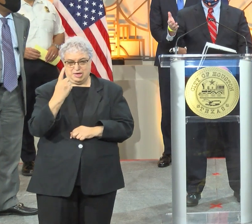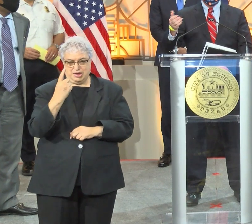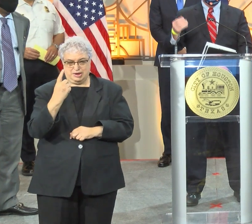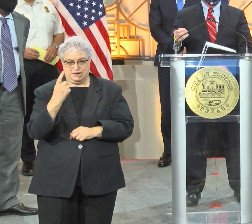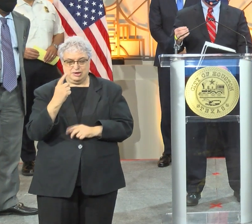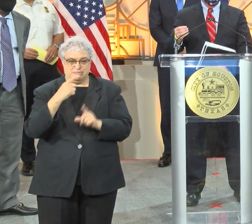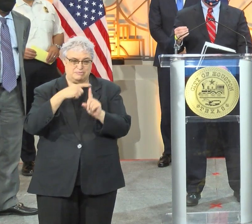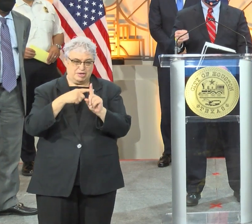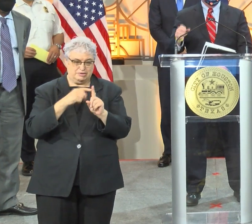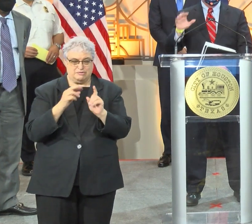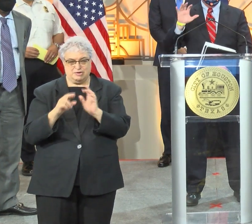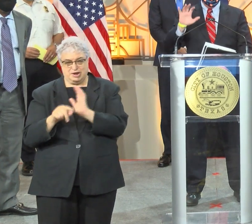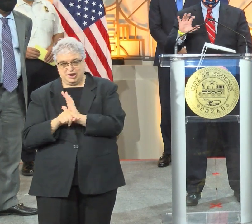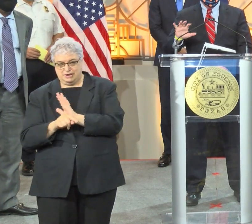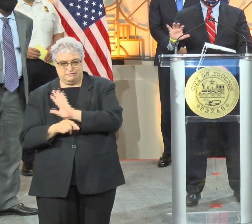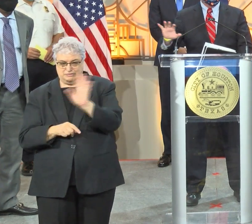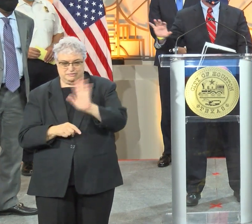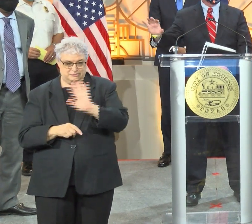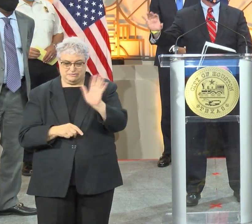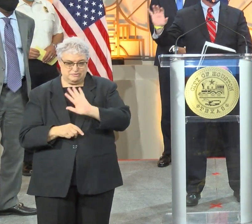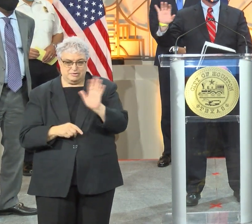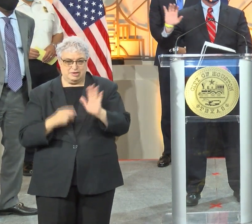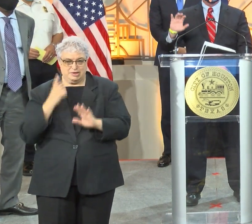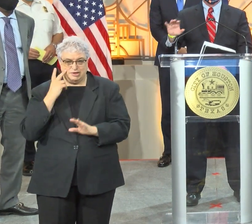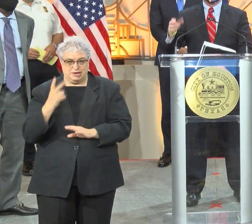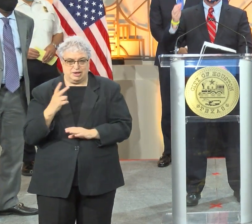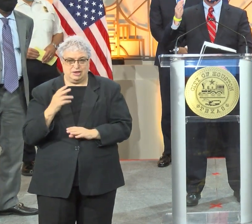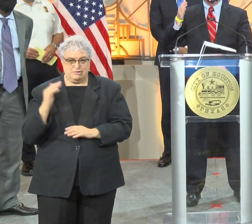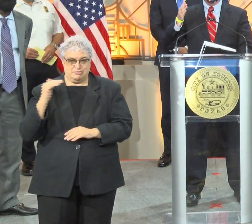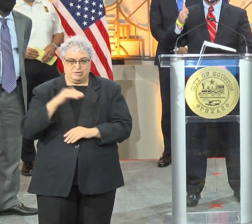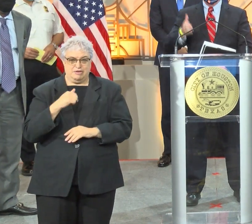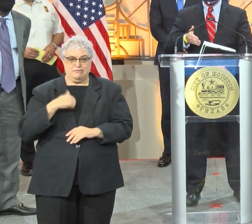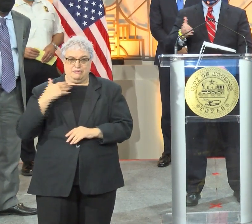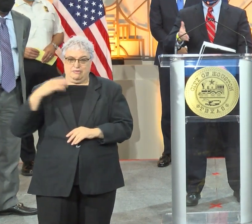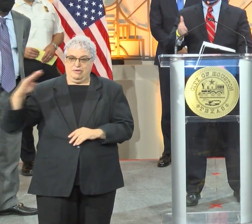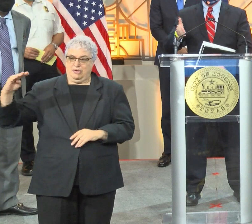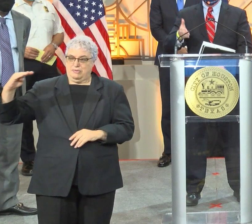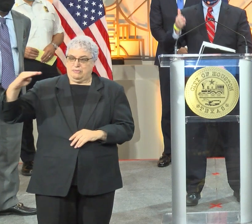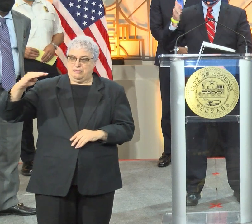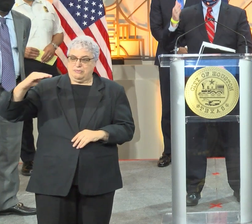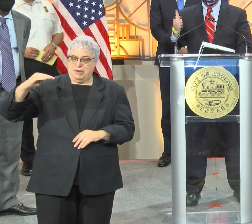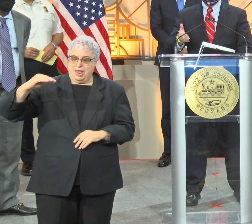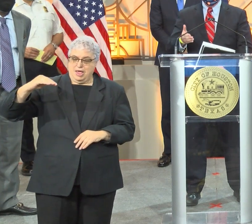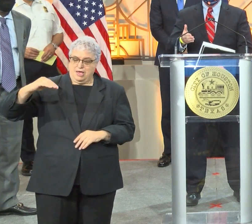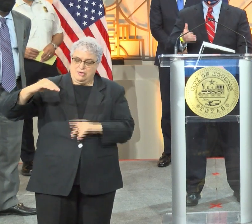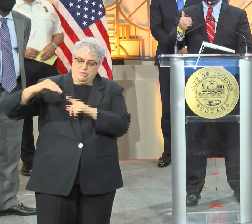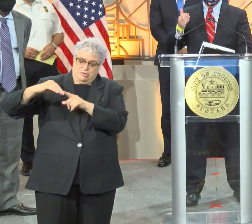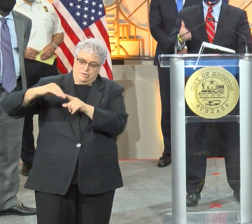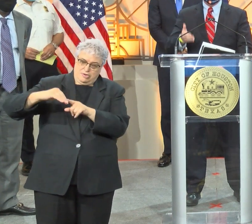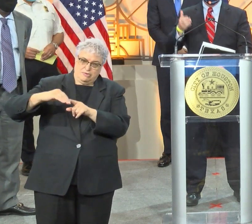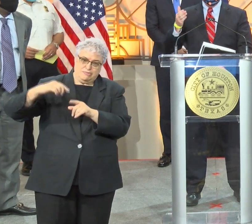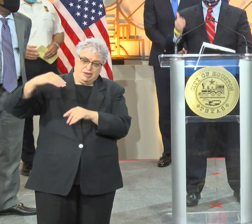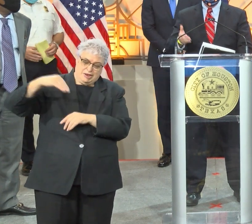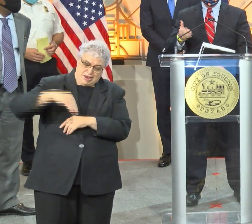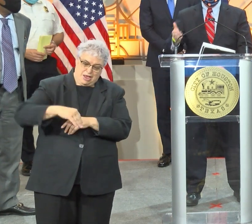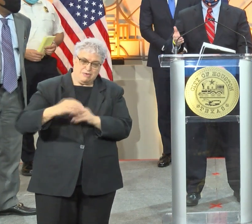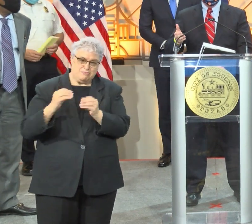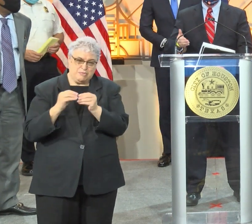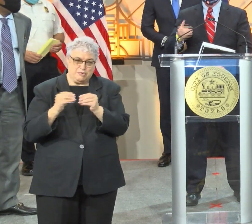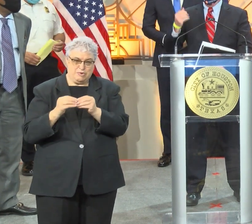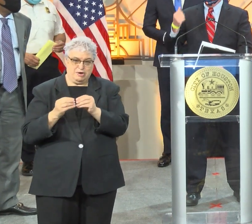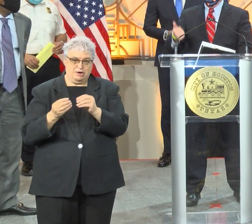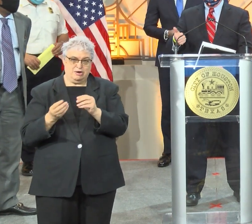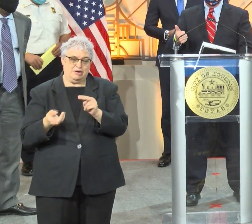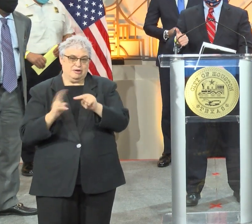metric like positivity rate, but look at how things are moving. So the message remains the same. The positivity rate is